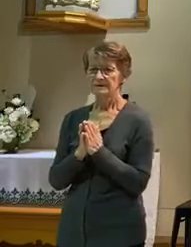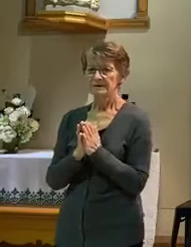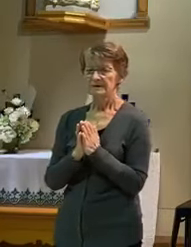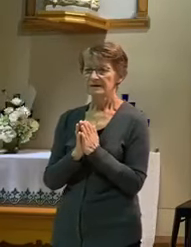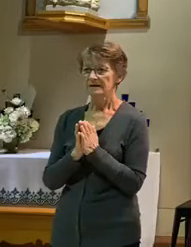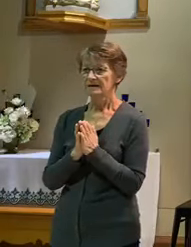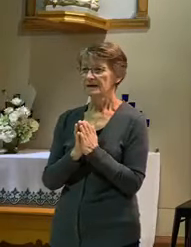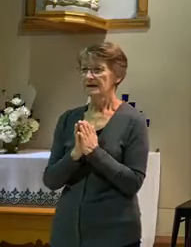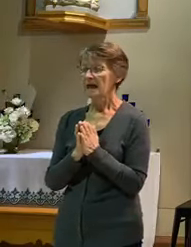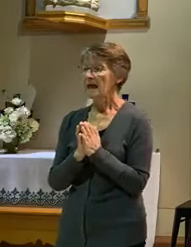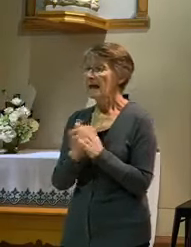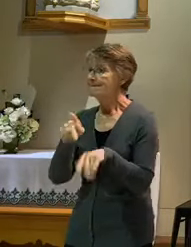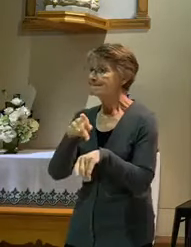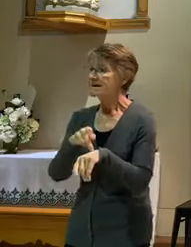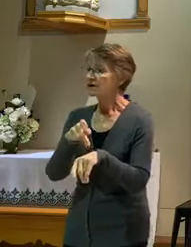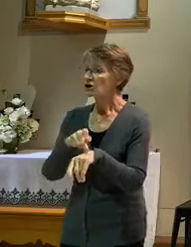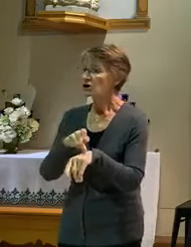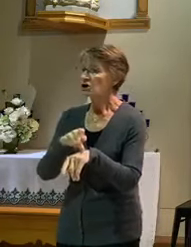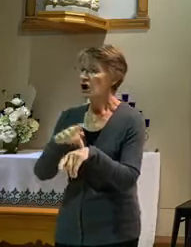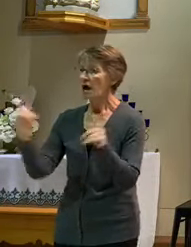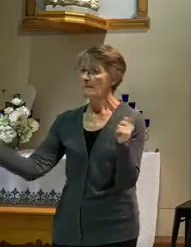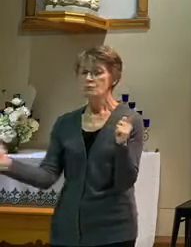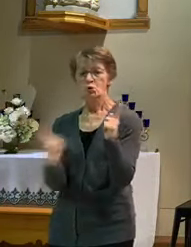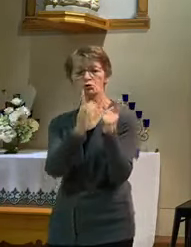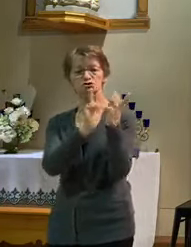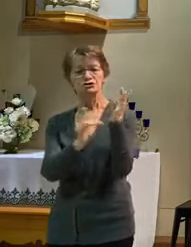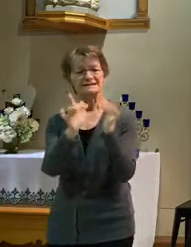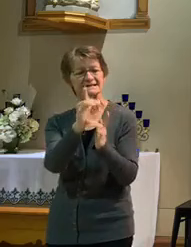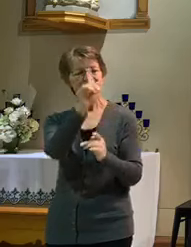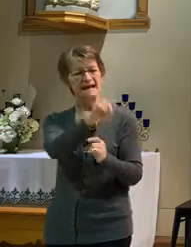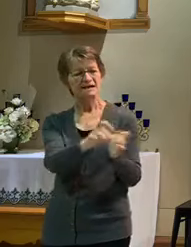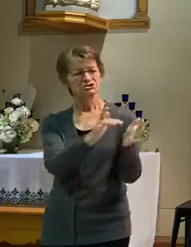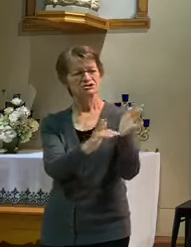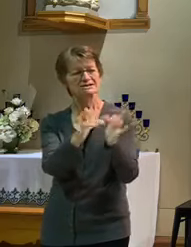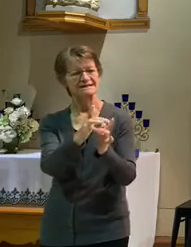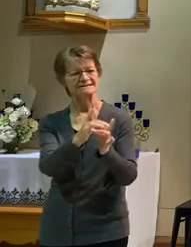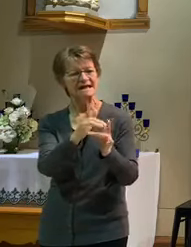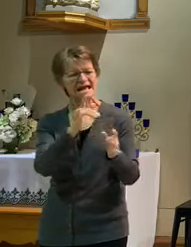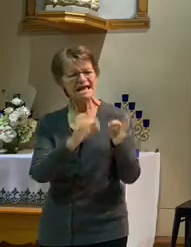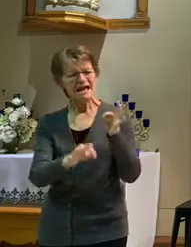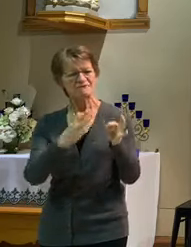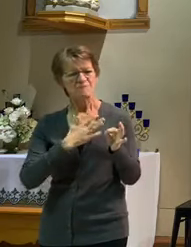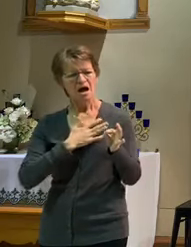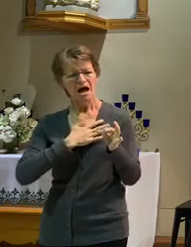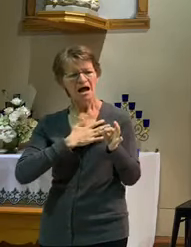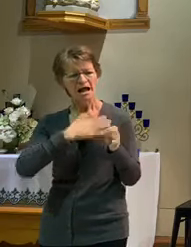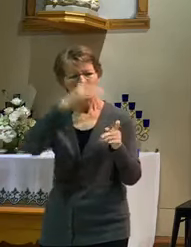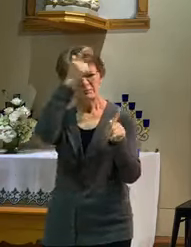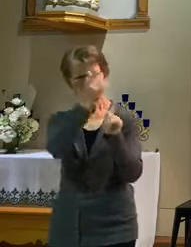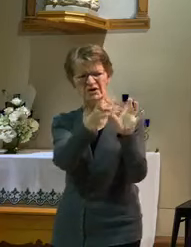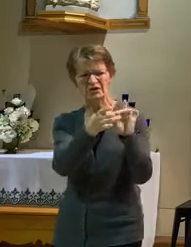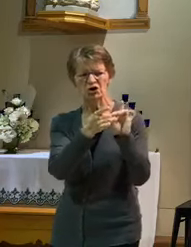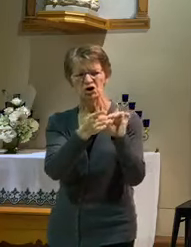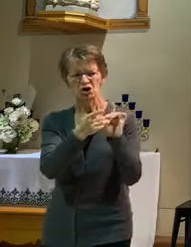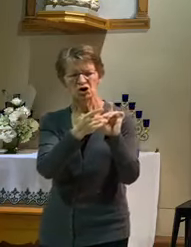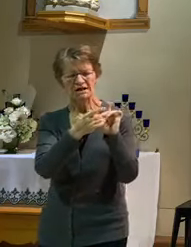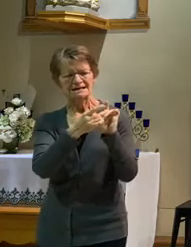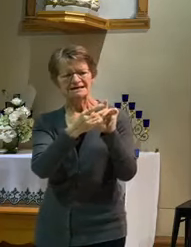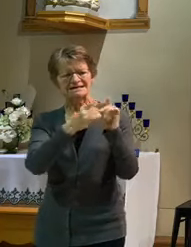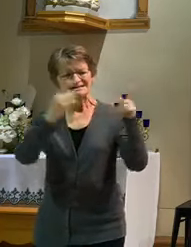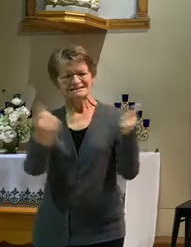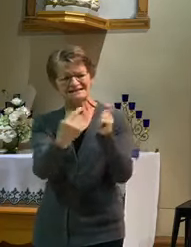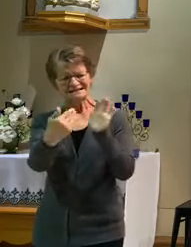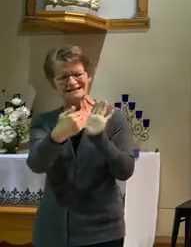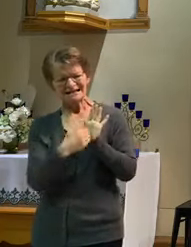Peter approached Jesus and asked him, Lord, if my brother sins against me, how often must